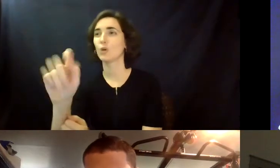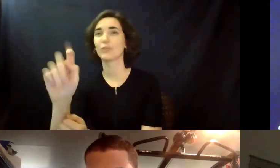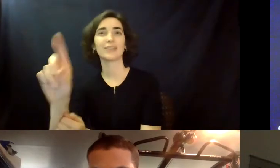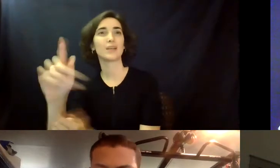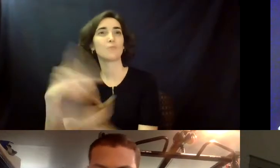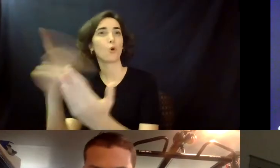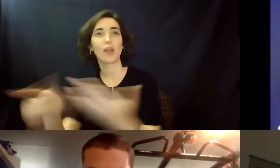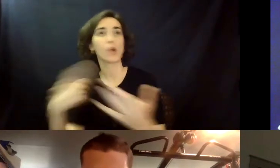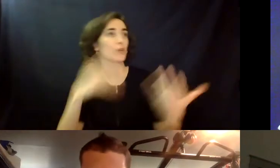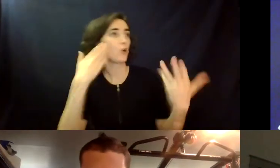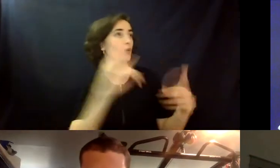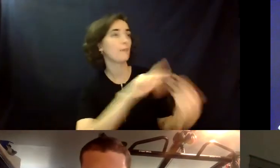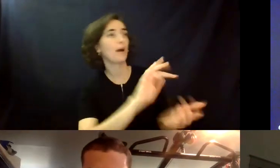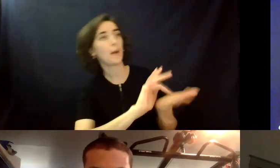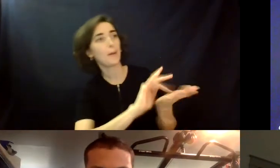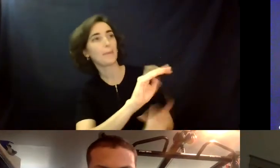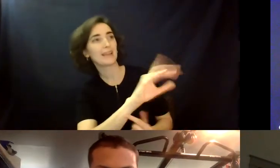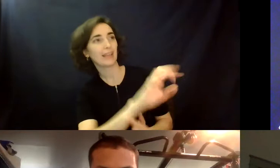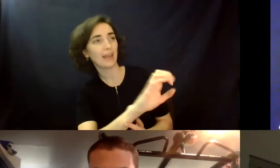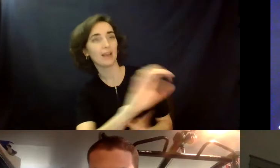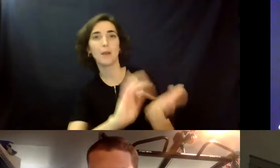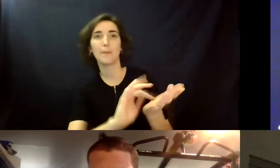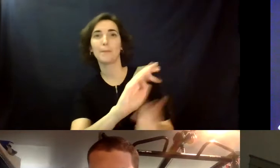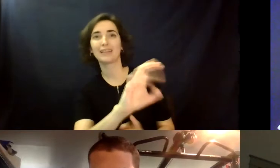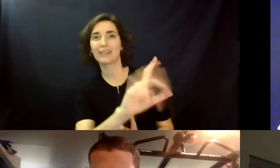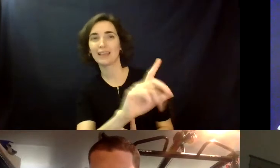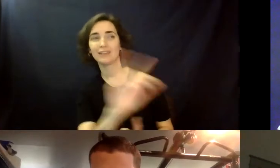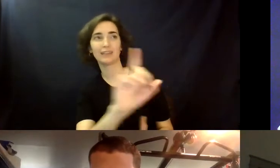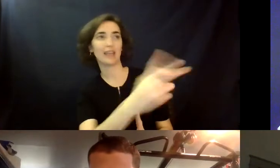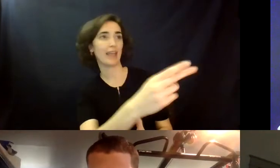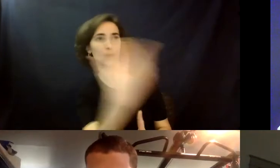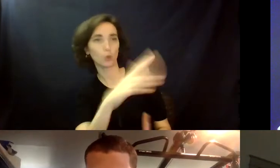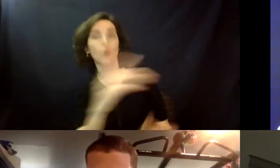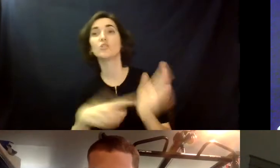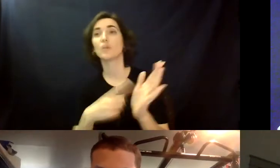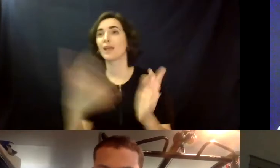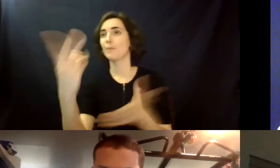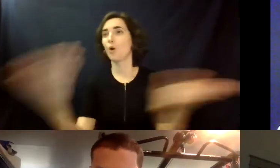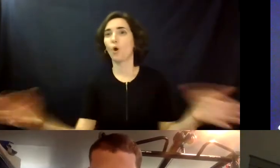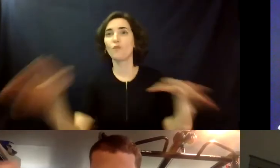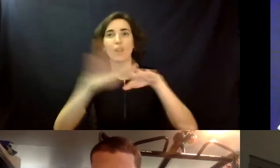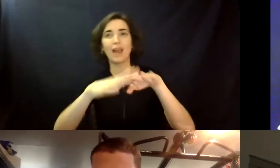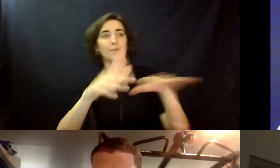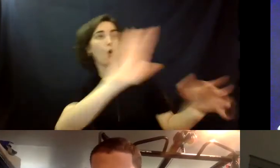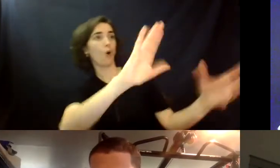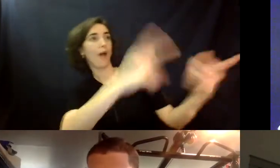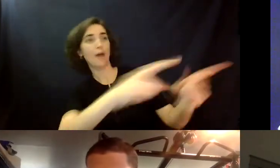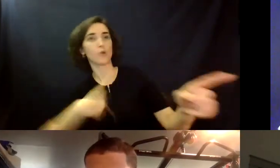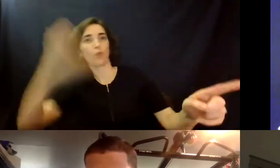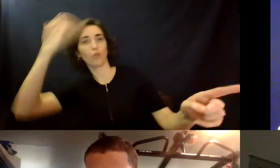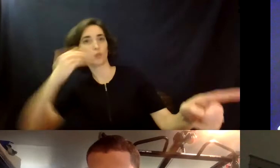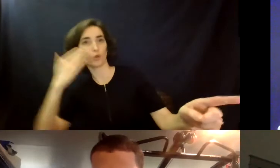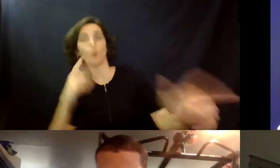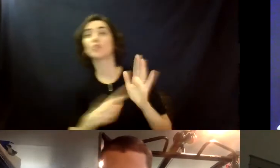Medicaid, LDH necessarily. You know, there are trips where they interface, and these two providers, you know, you'll have one provider that's operating